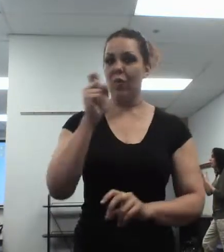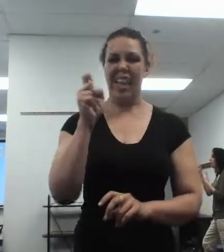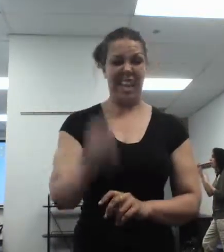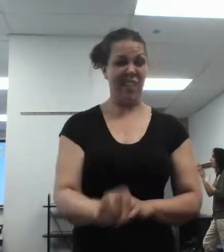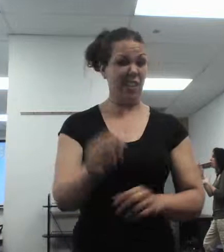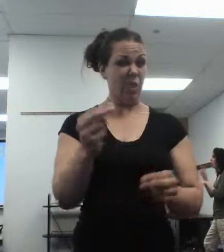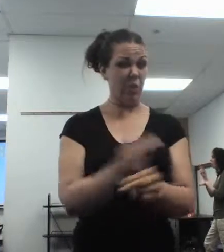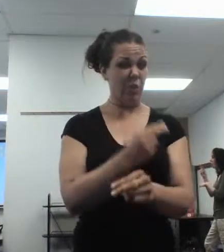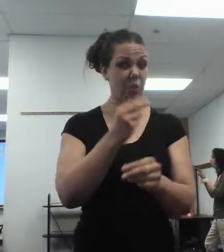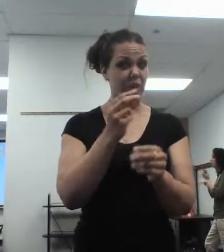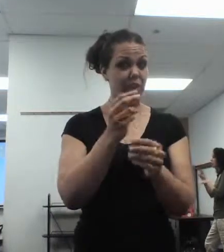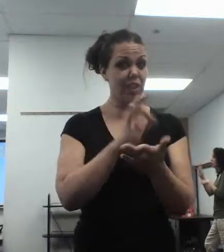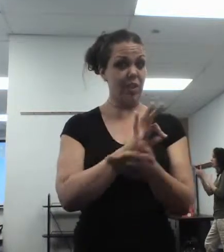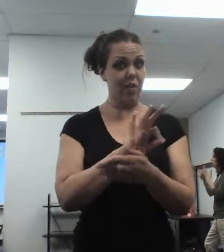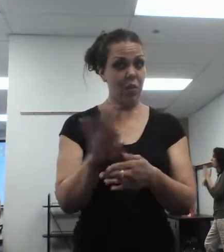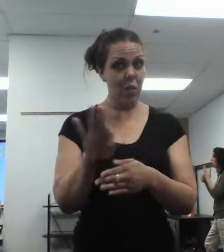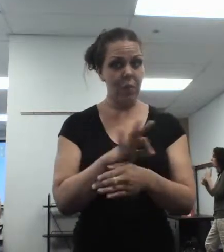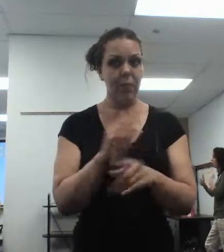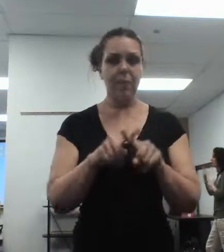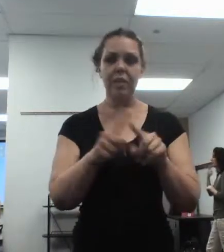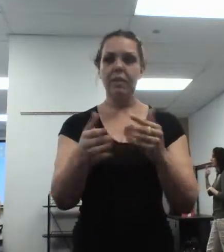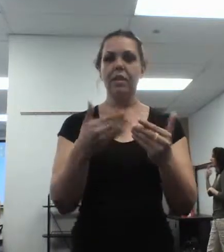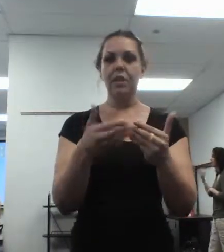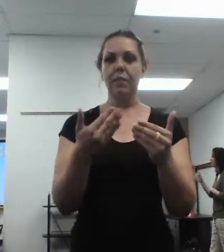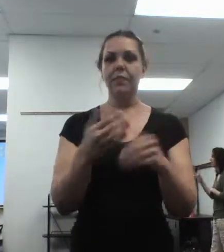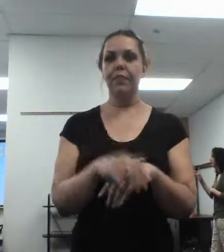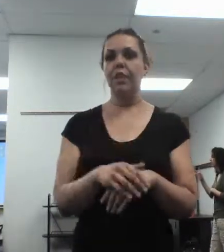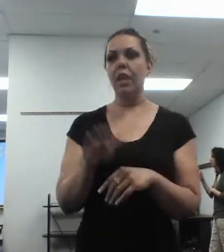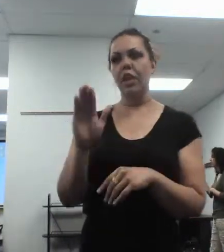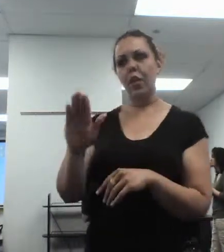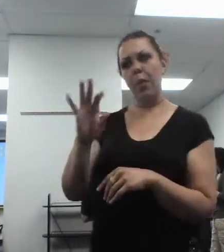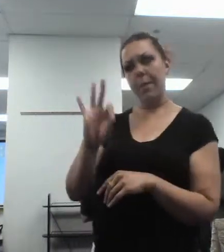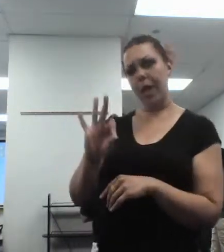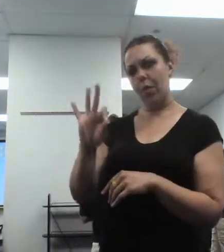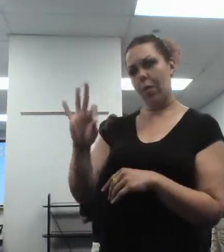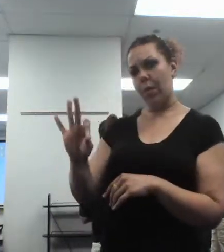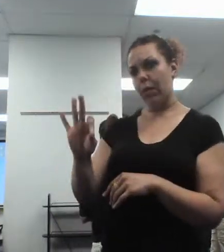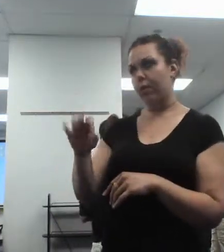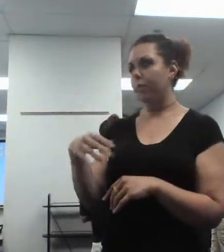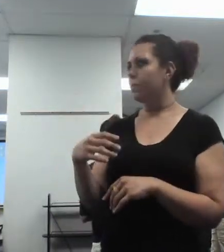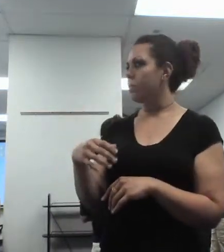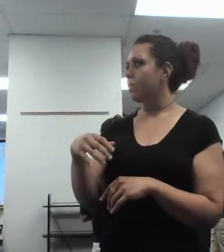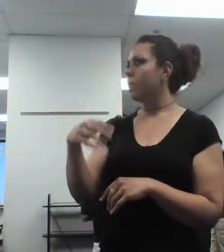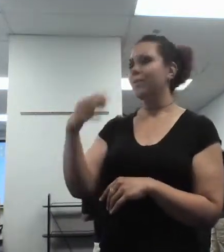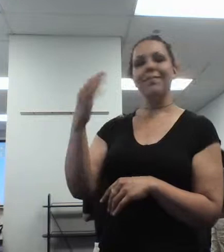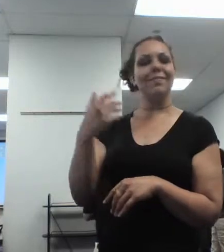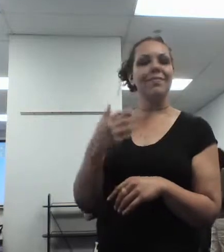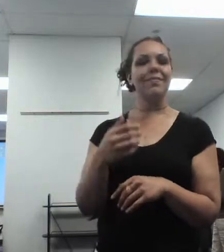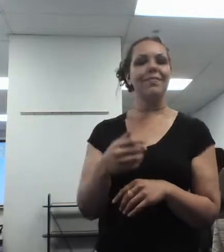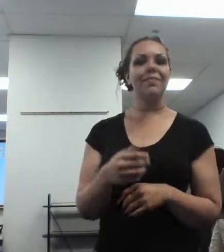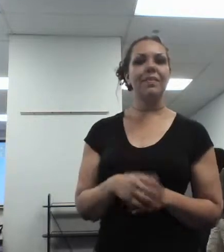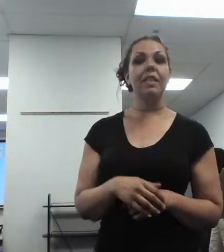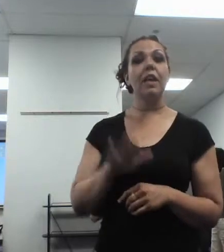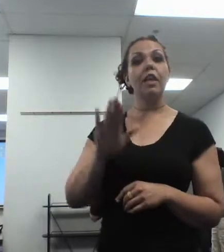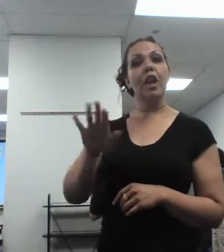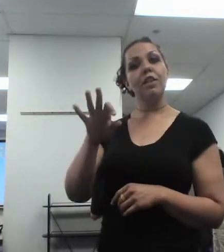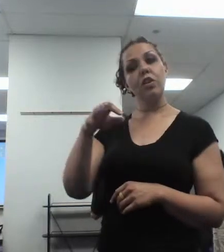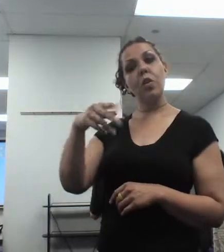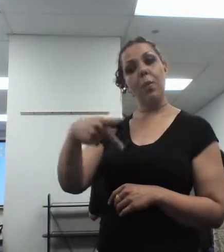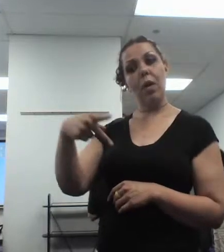much easier. What's your PowerPoint on Oasis? I don't know if this one is yet, but I will. Okay. Absolutely. And if for some reason it's not, send